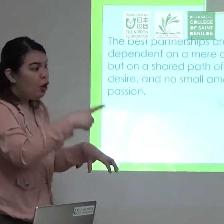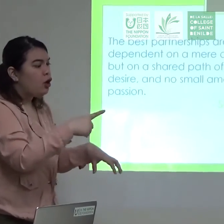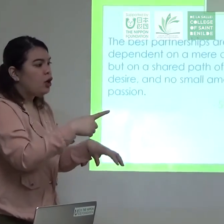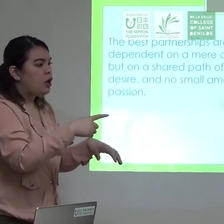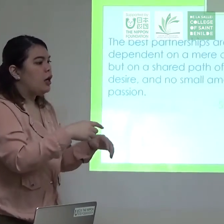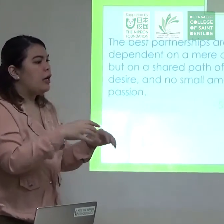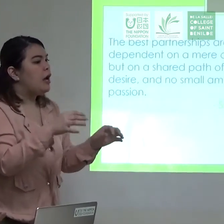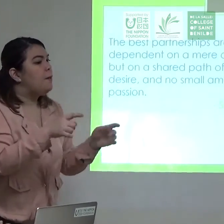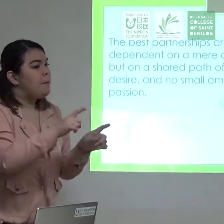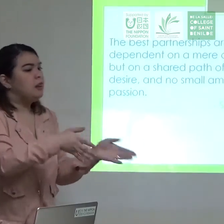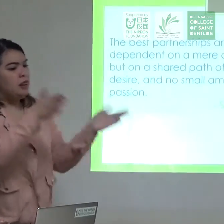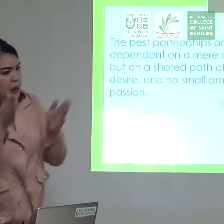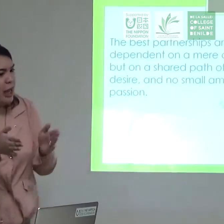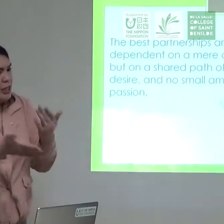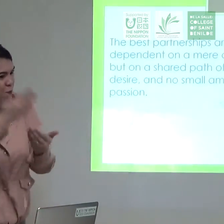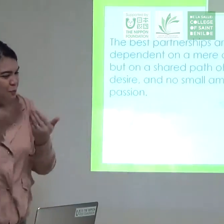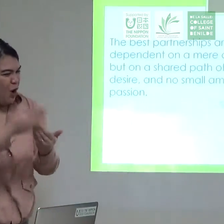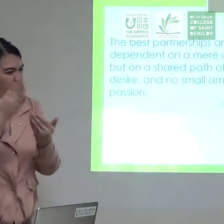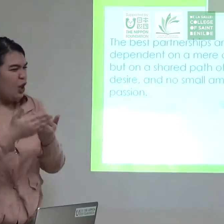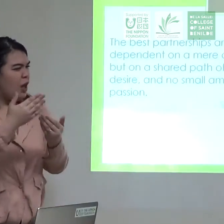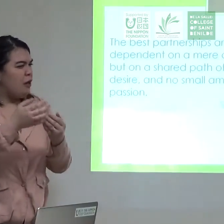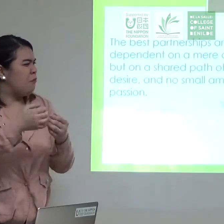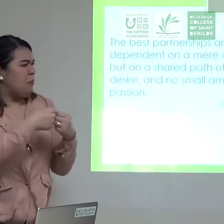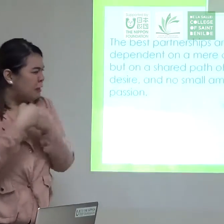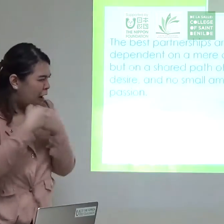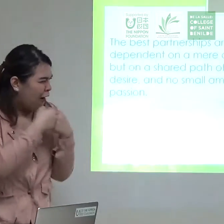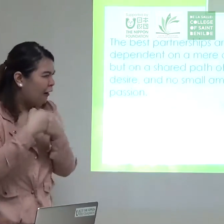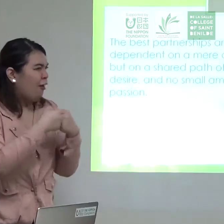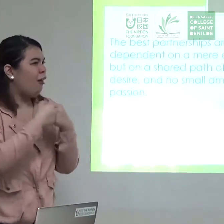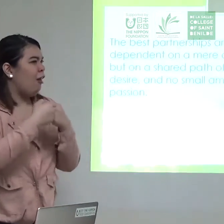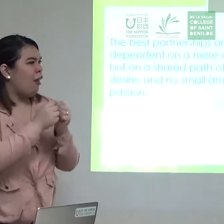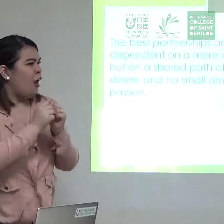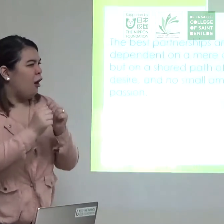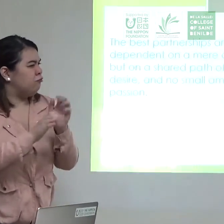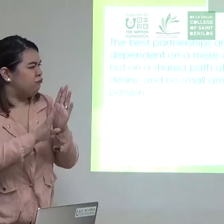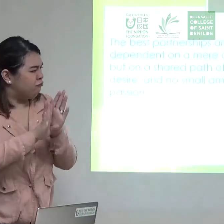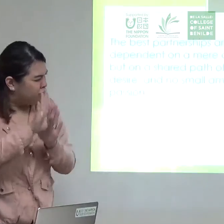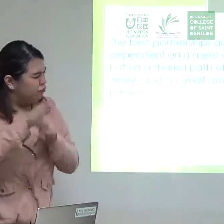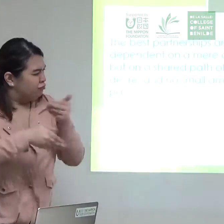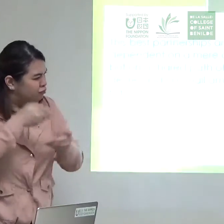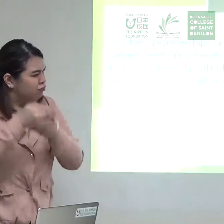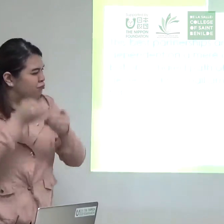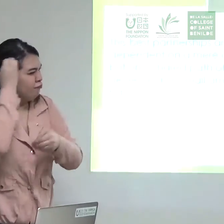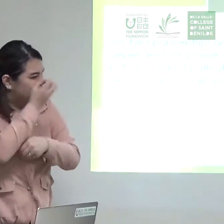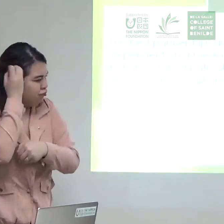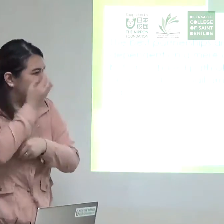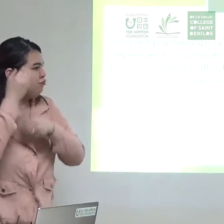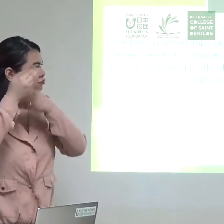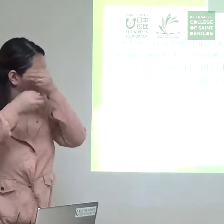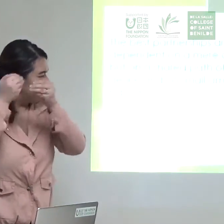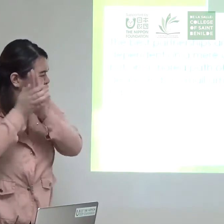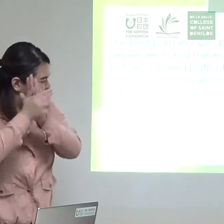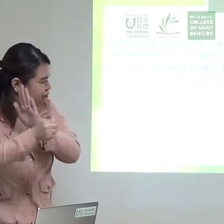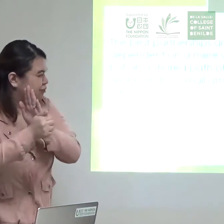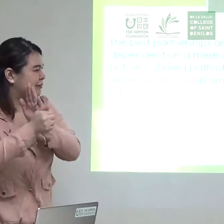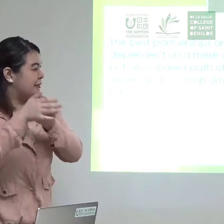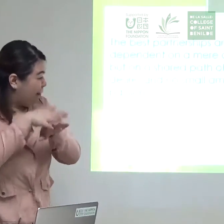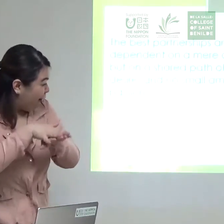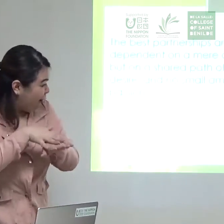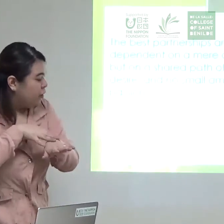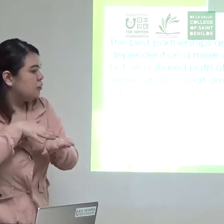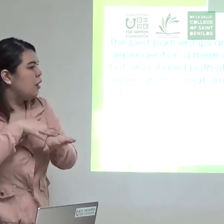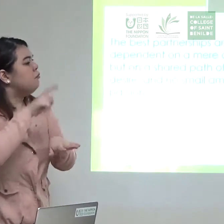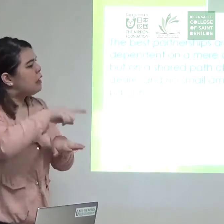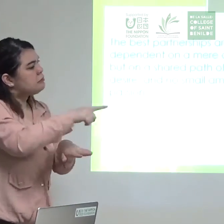simpler ones will be for those who are still struggling and developing their thinking skills. So